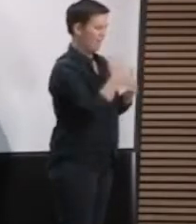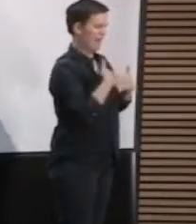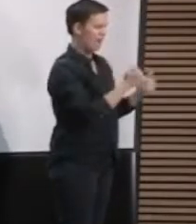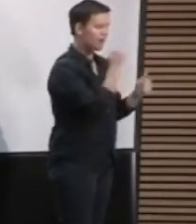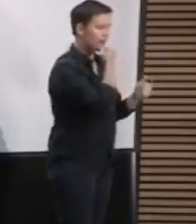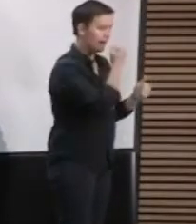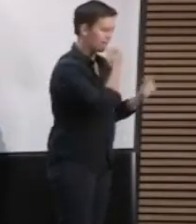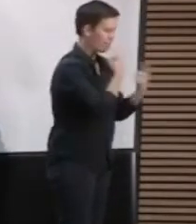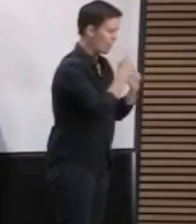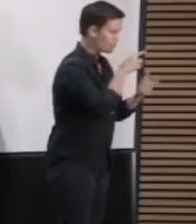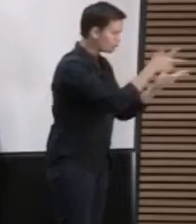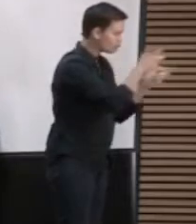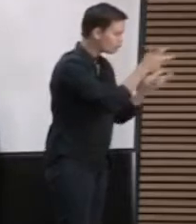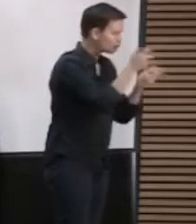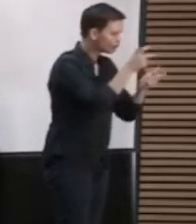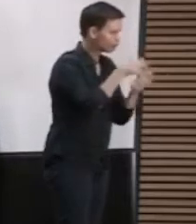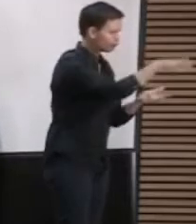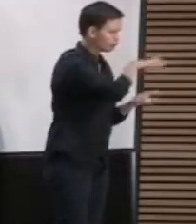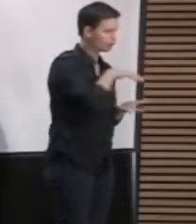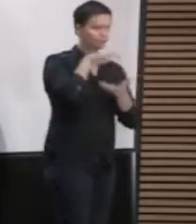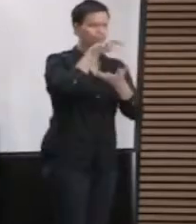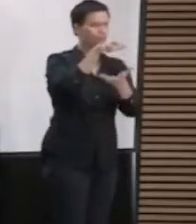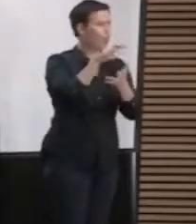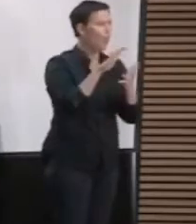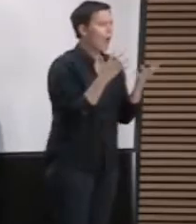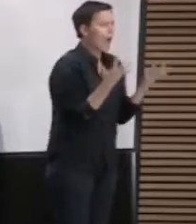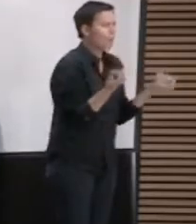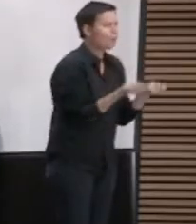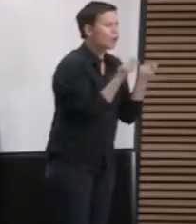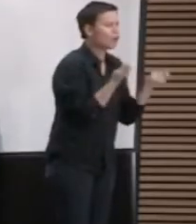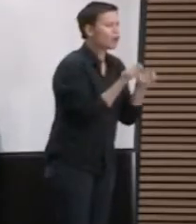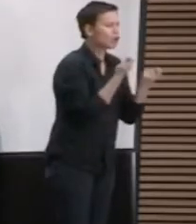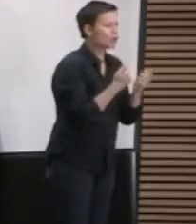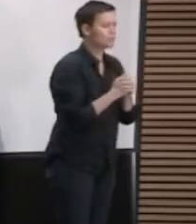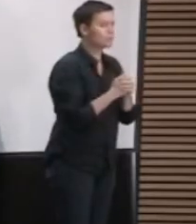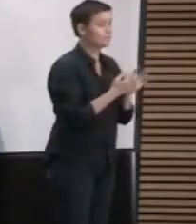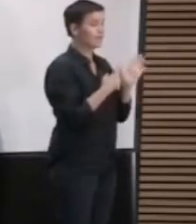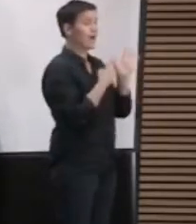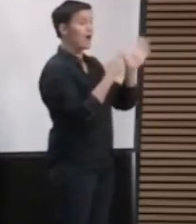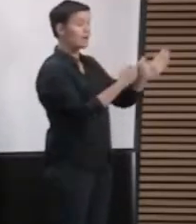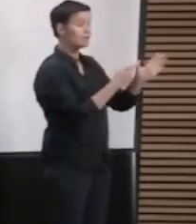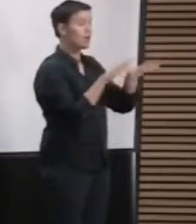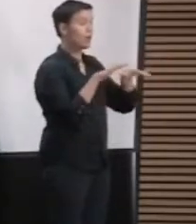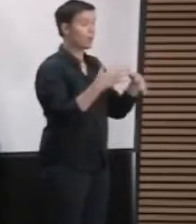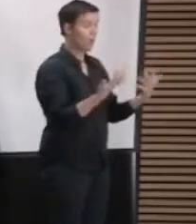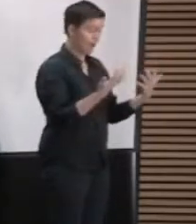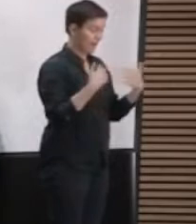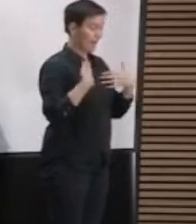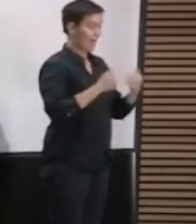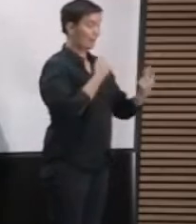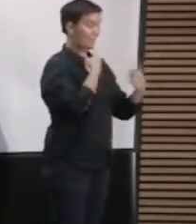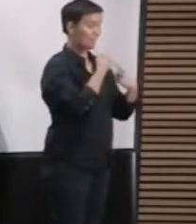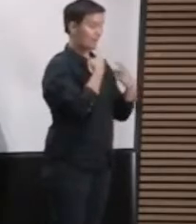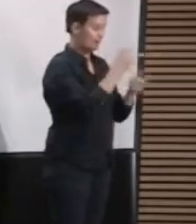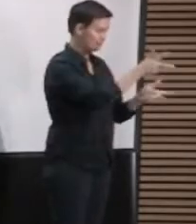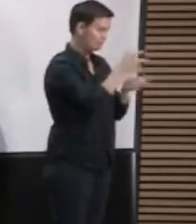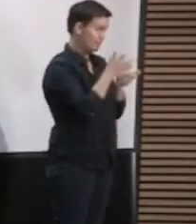to pull that data out to then give to the Minister? So now we are able to pull out the data around